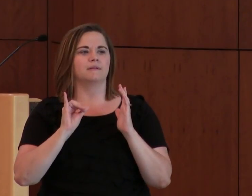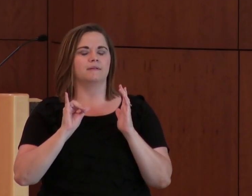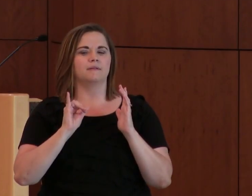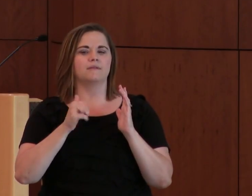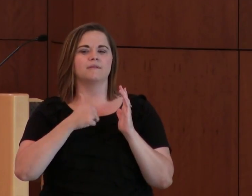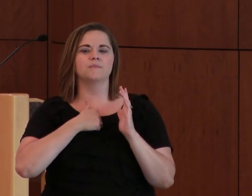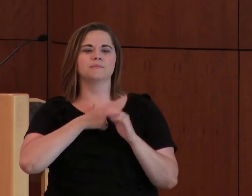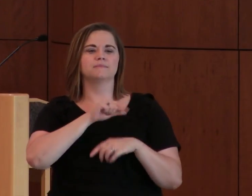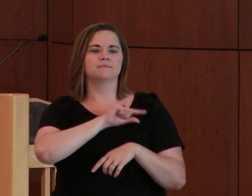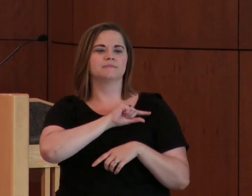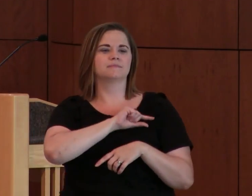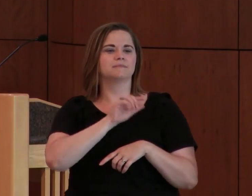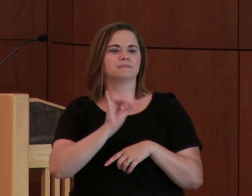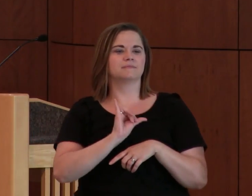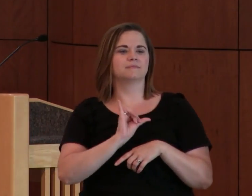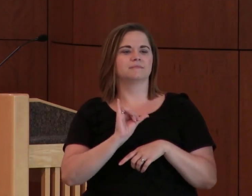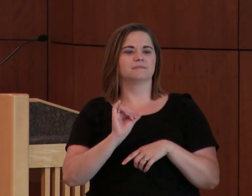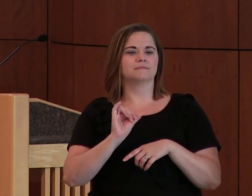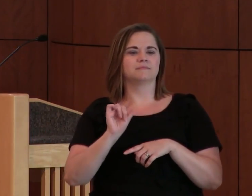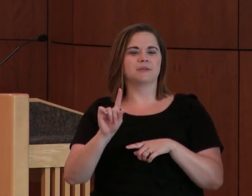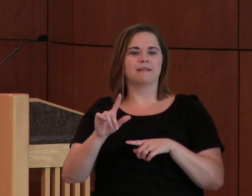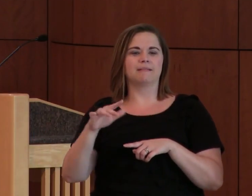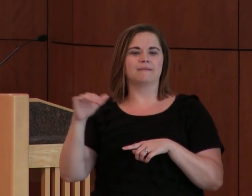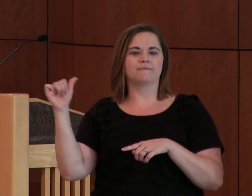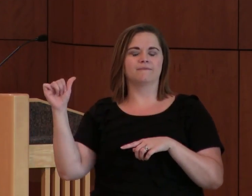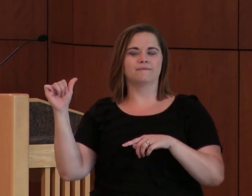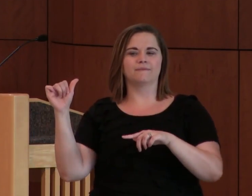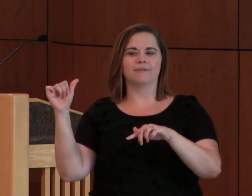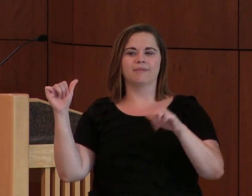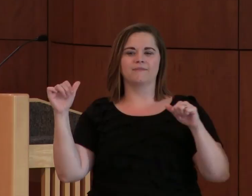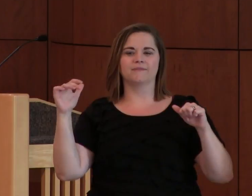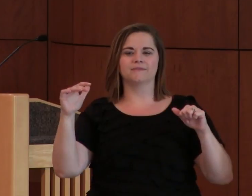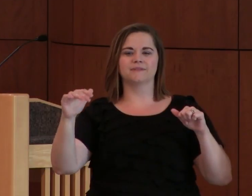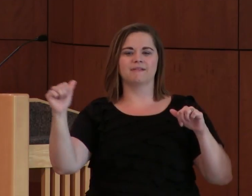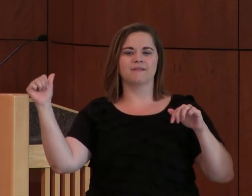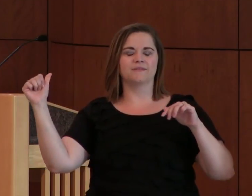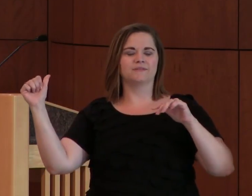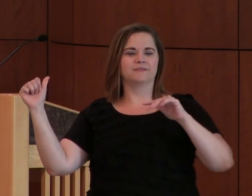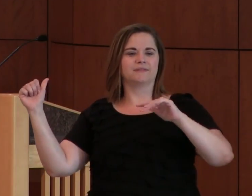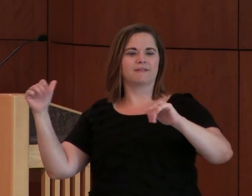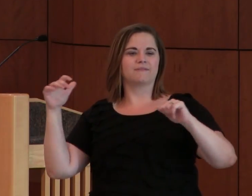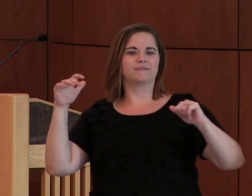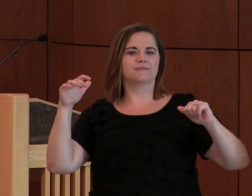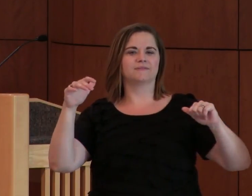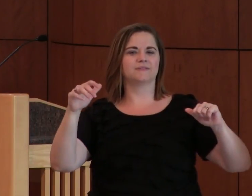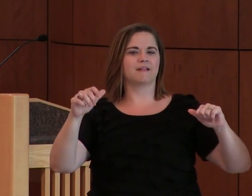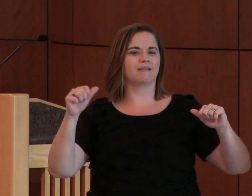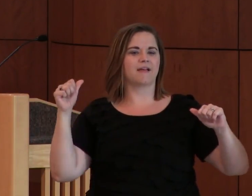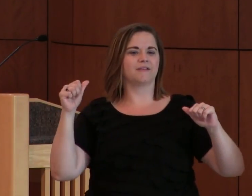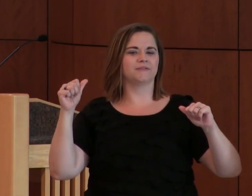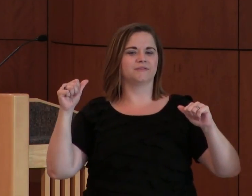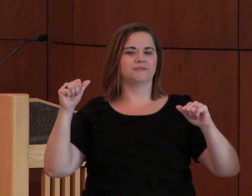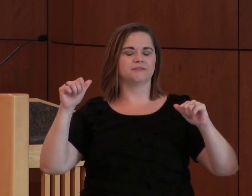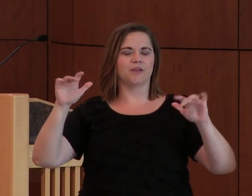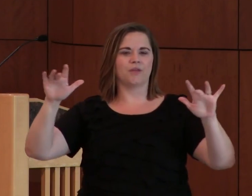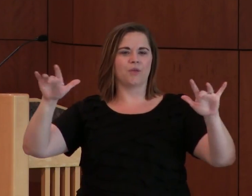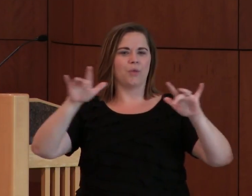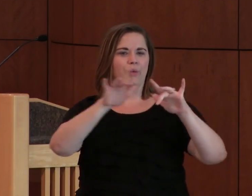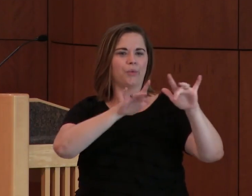started walking away. First with those who had brought the charges, and then the rest, so that all that was then left